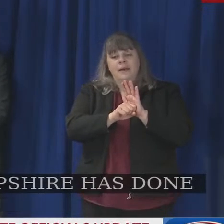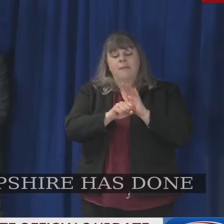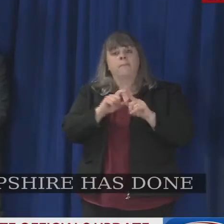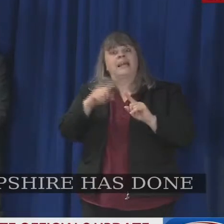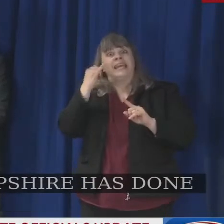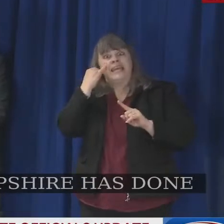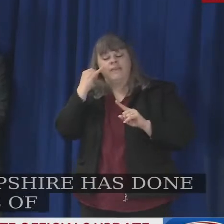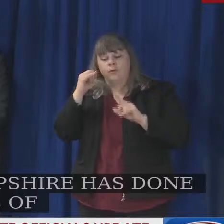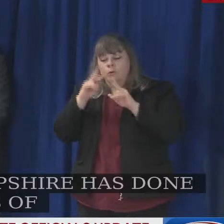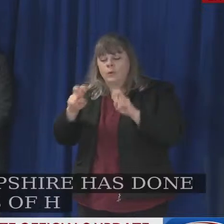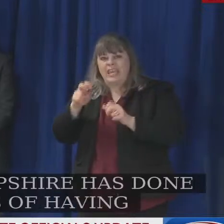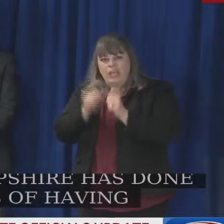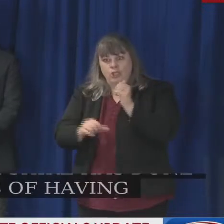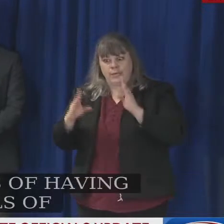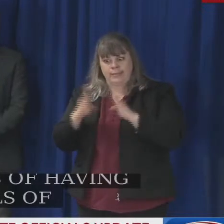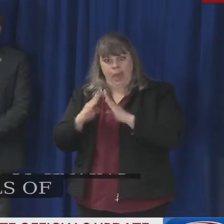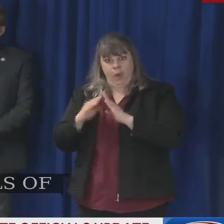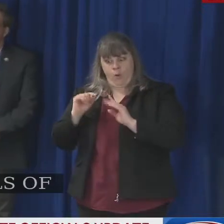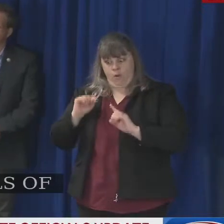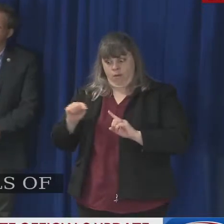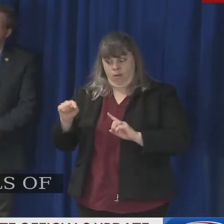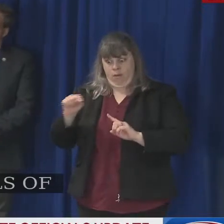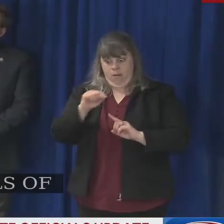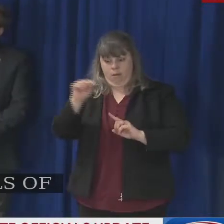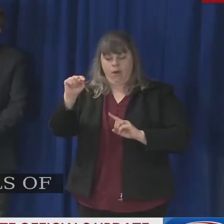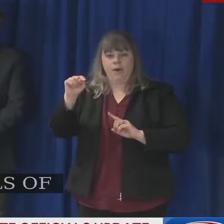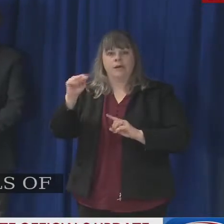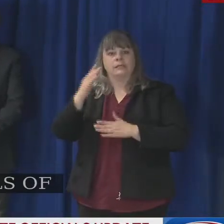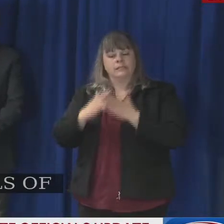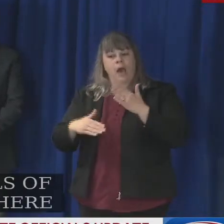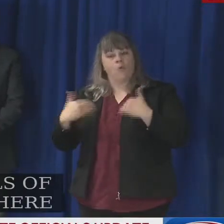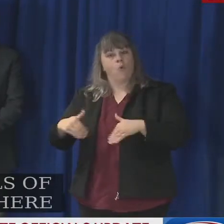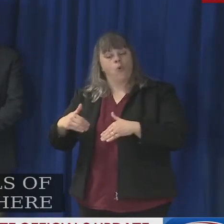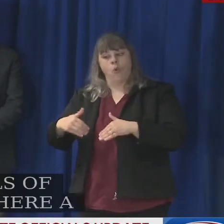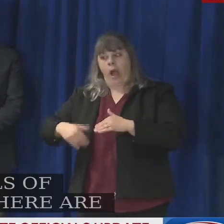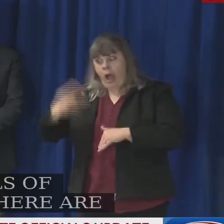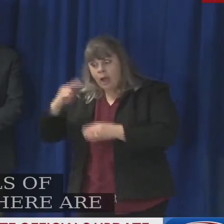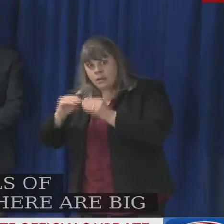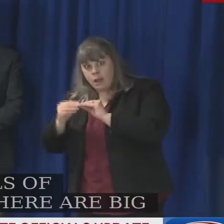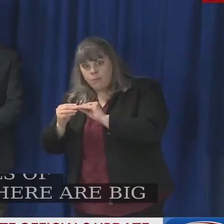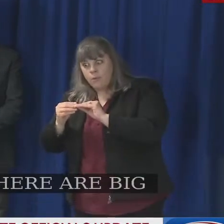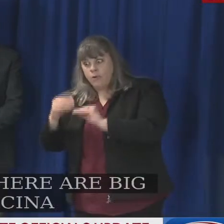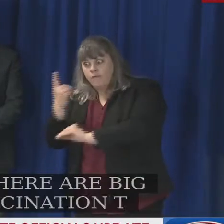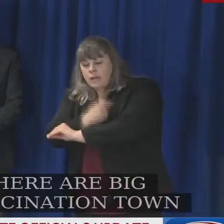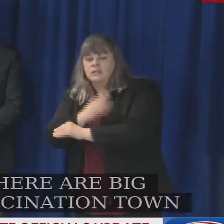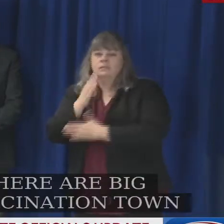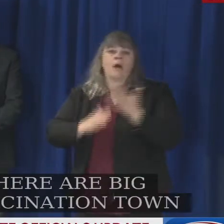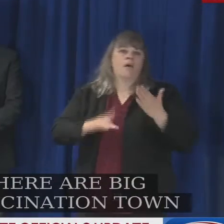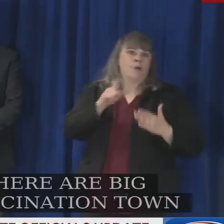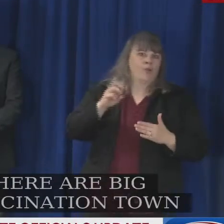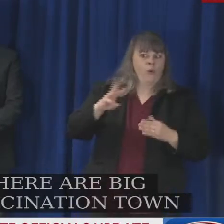by town, right? And that's some of the data we're hoping to put out more publicly in the near future.